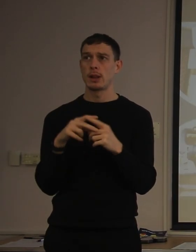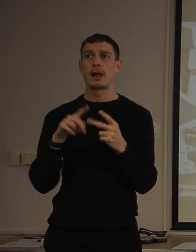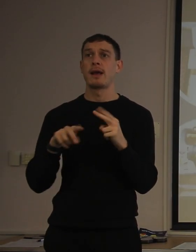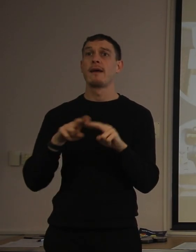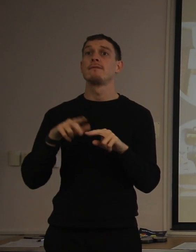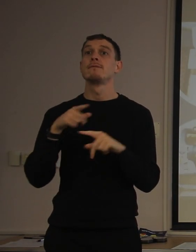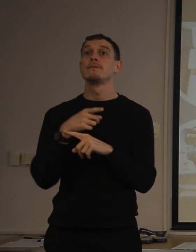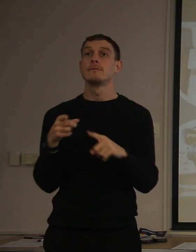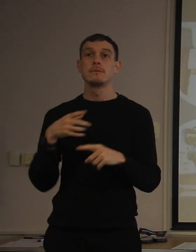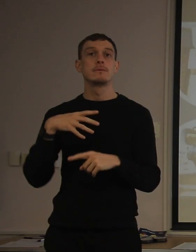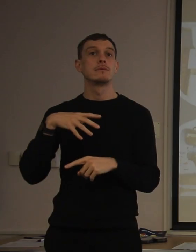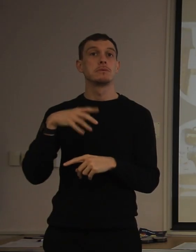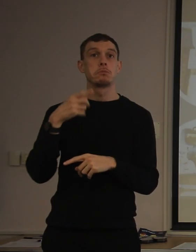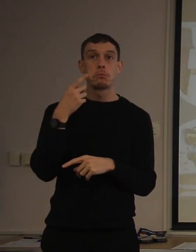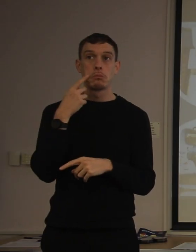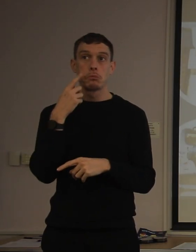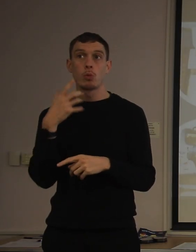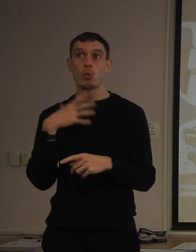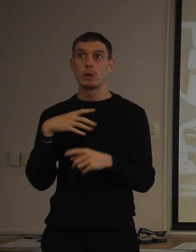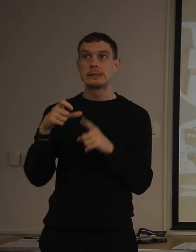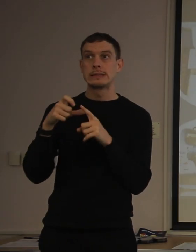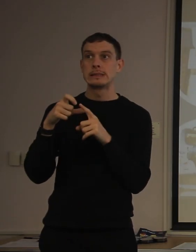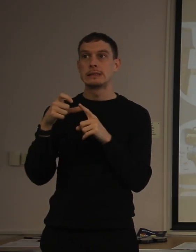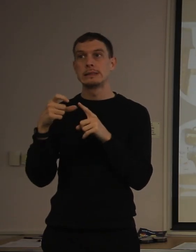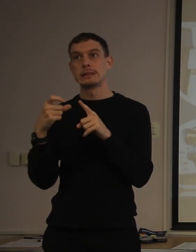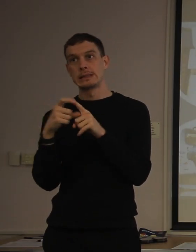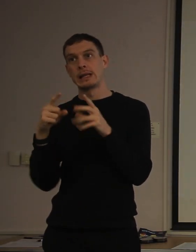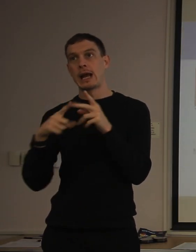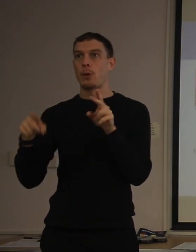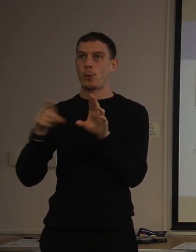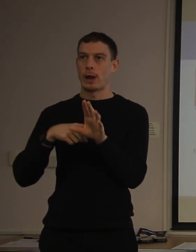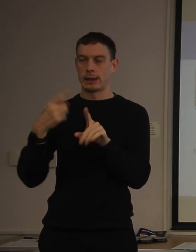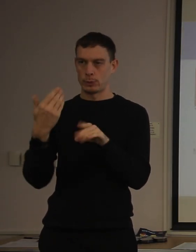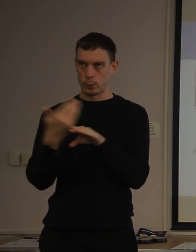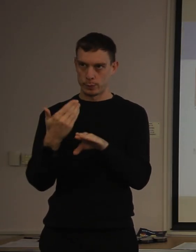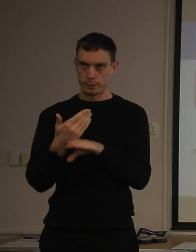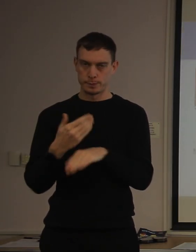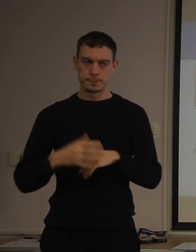are looking to do some DIY.